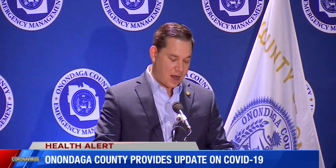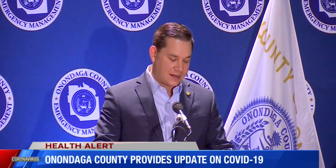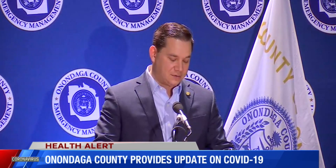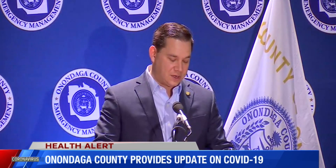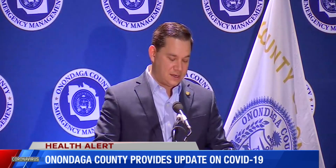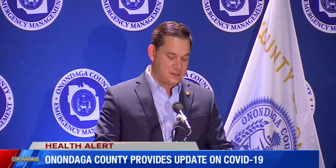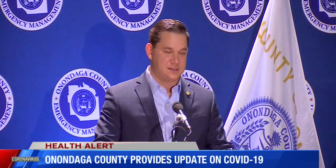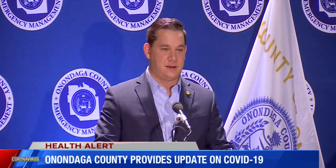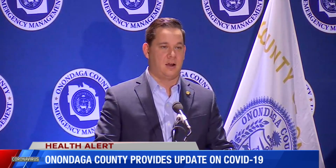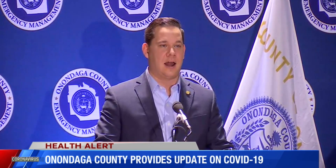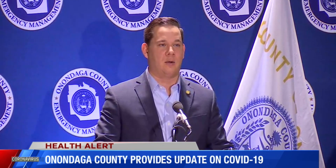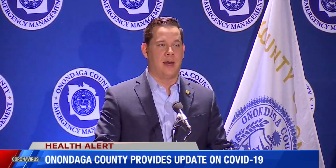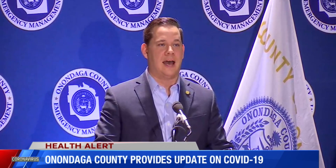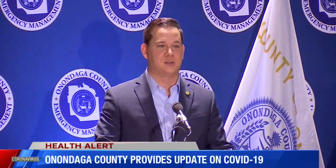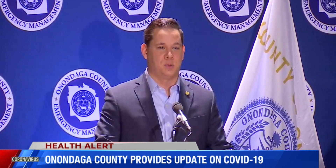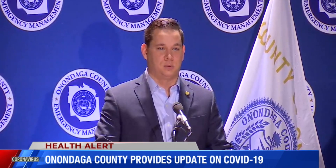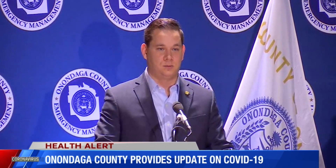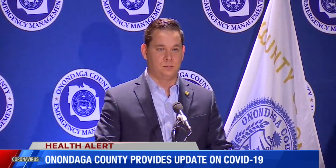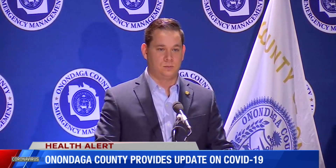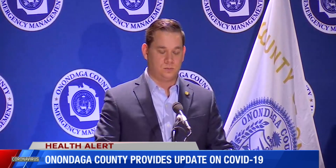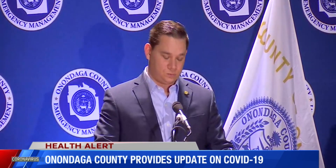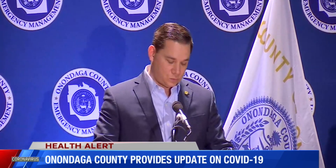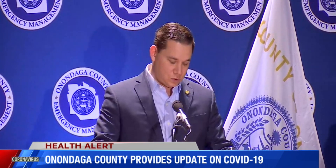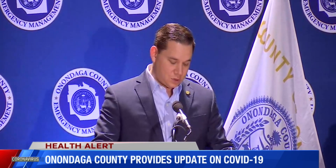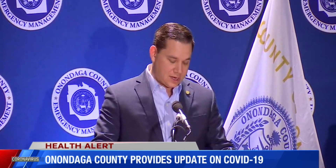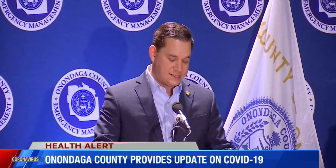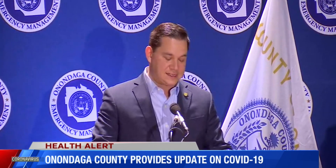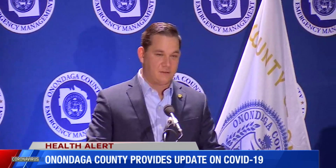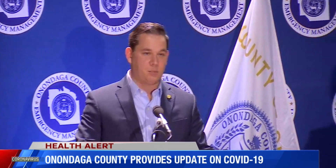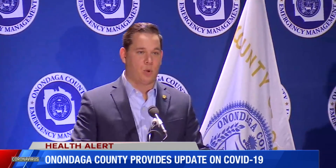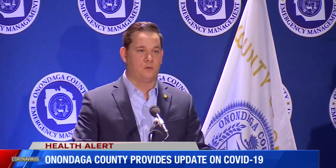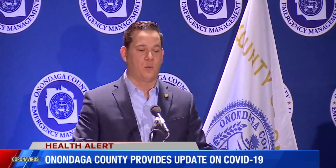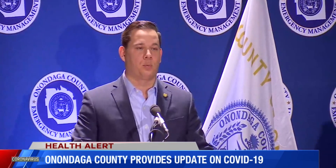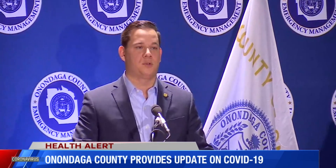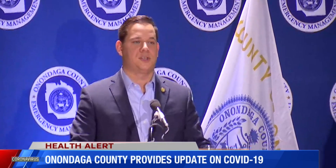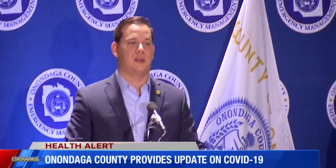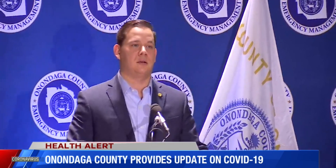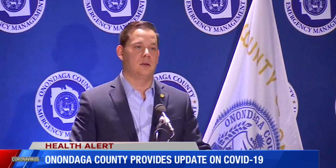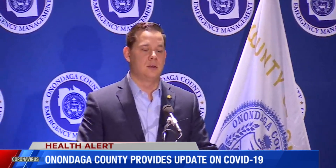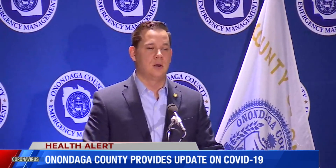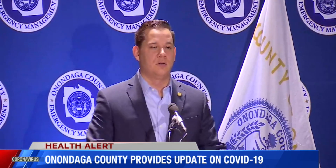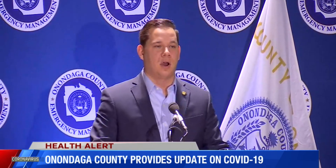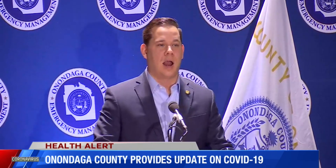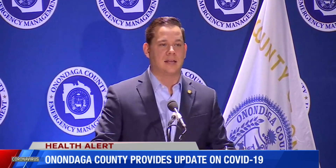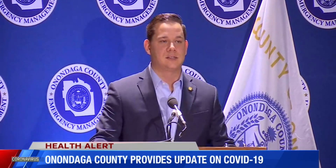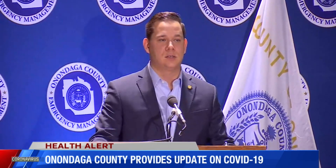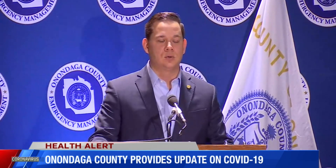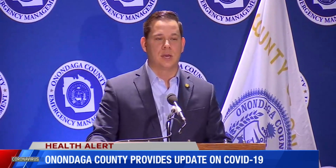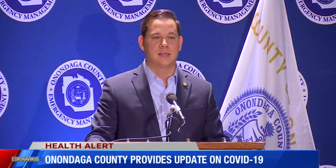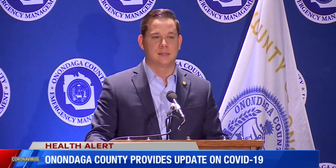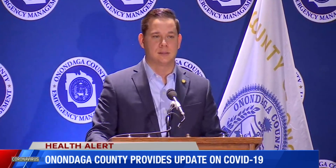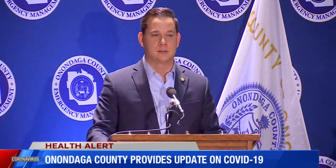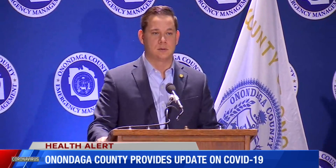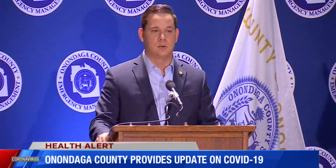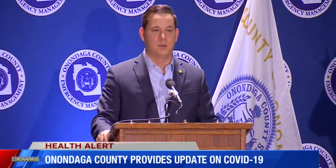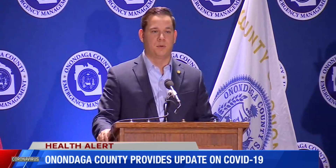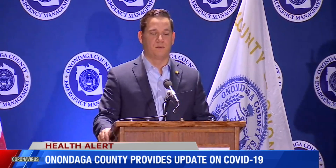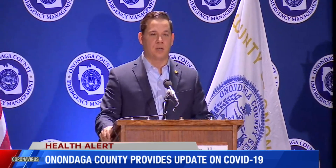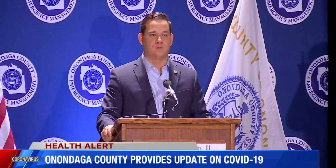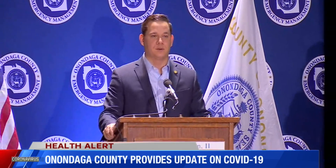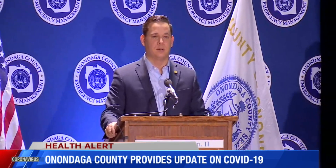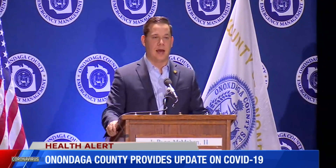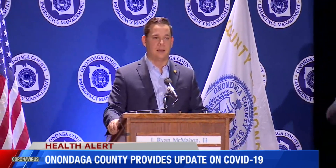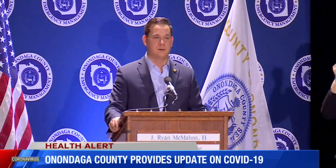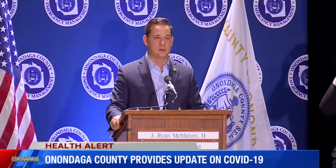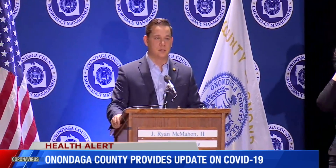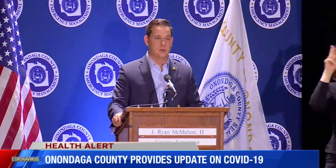14% of our active cases are now in the hospital, and 7.4% of our ICU cases, people